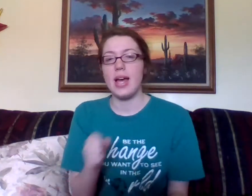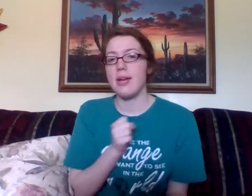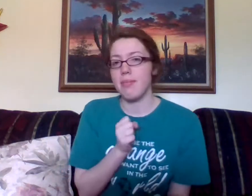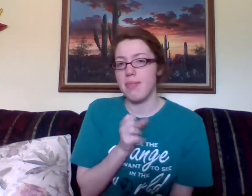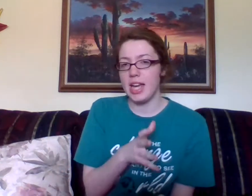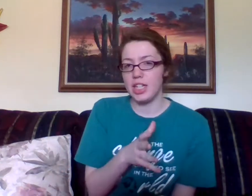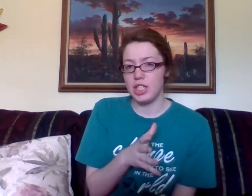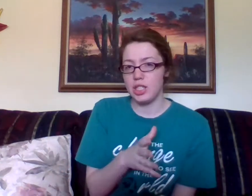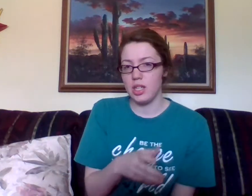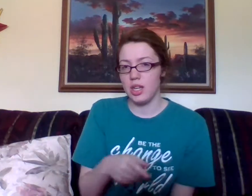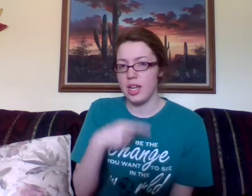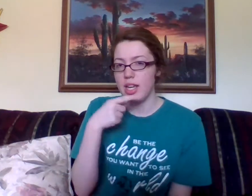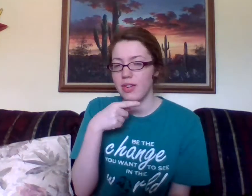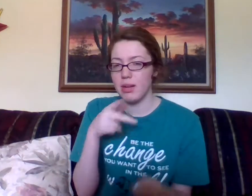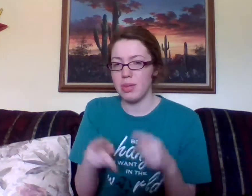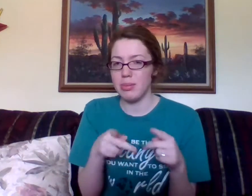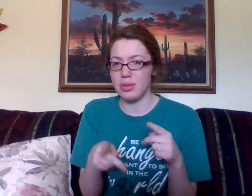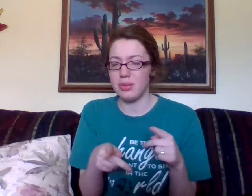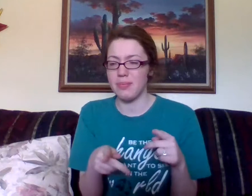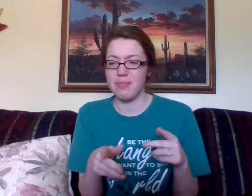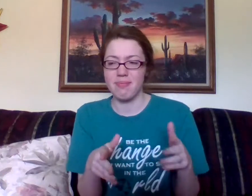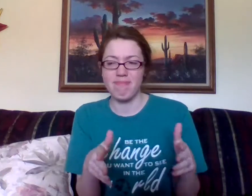that makes hearing people,